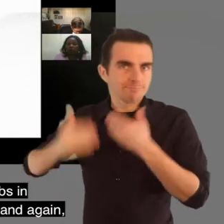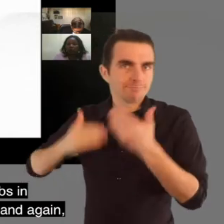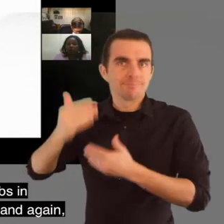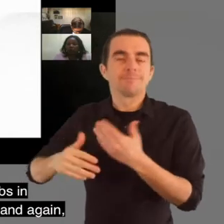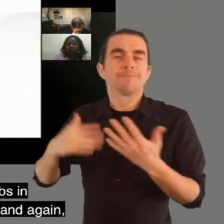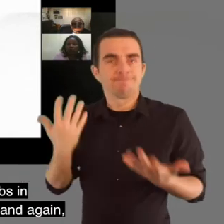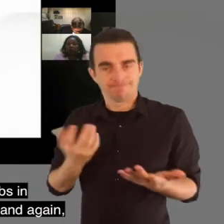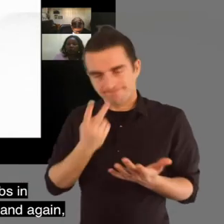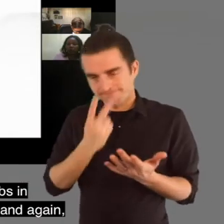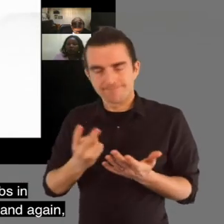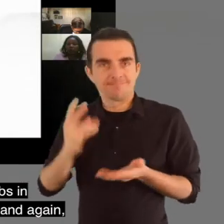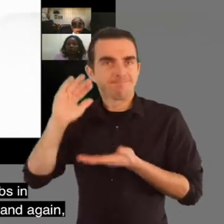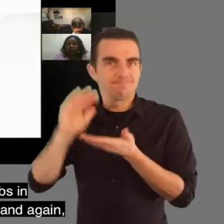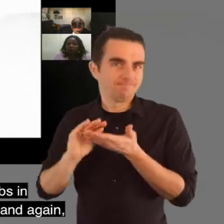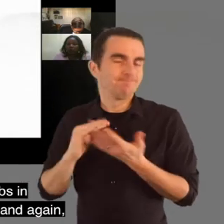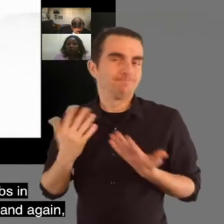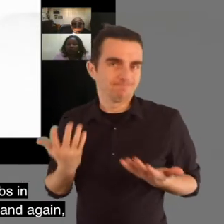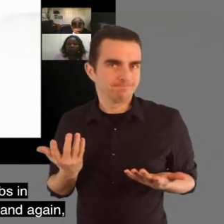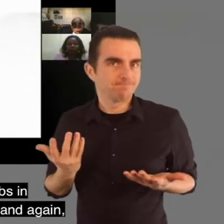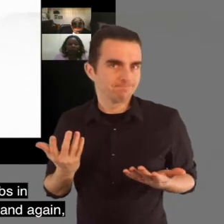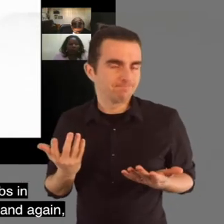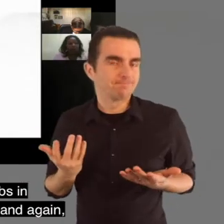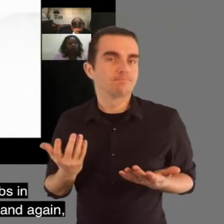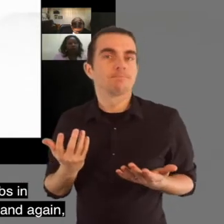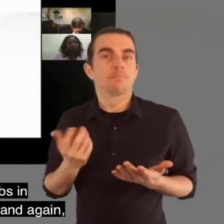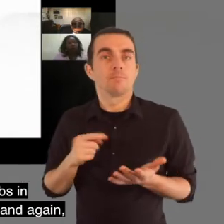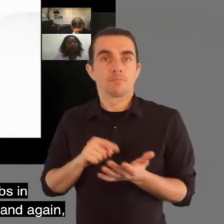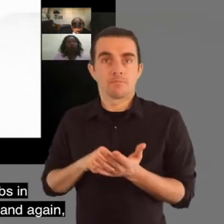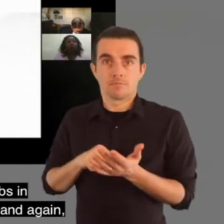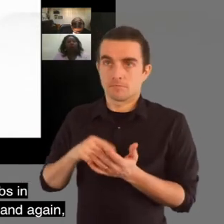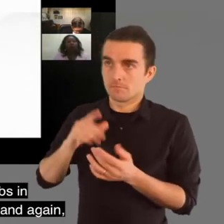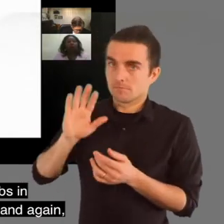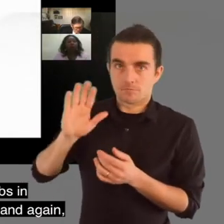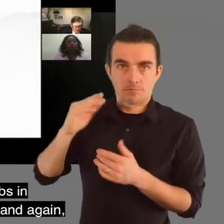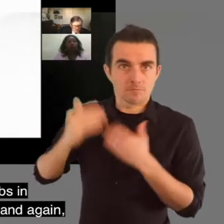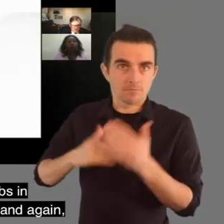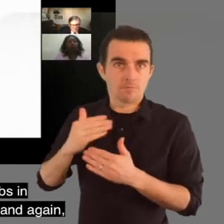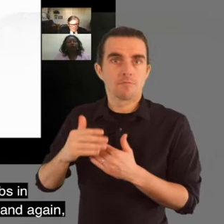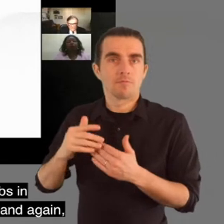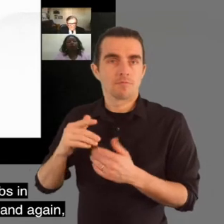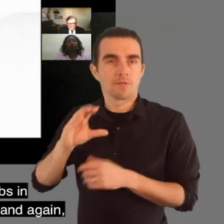identified jobs in various government departments. And